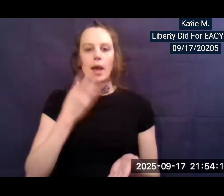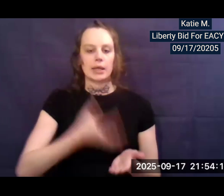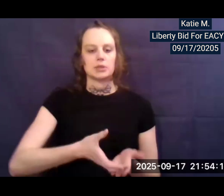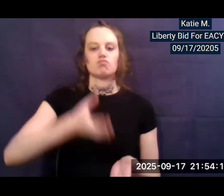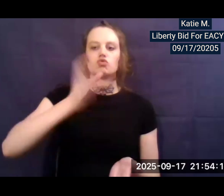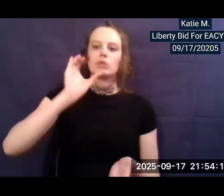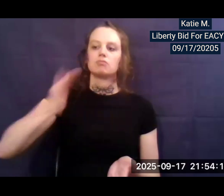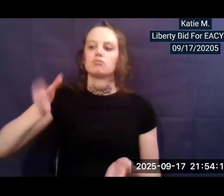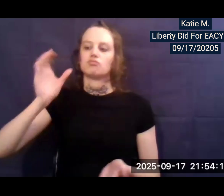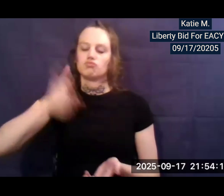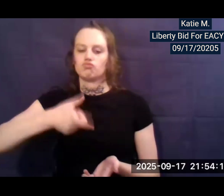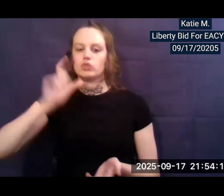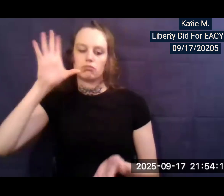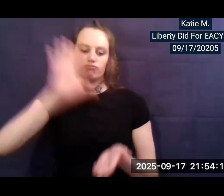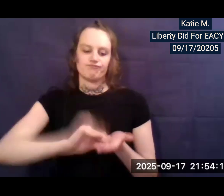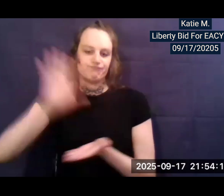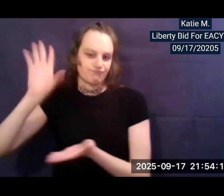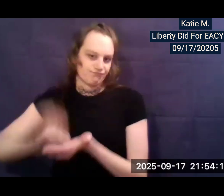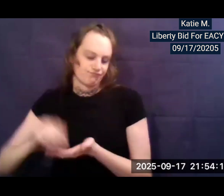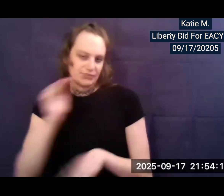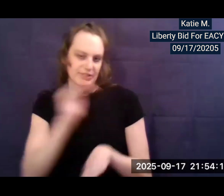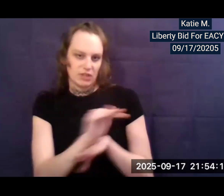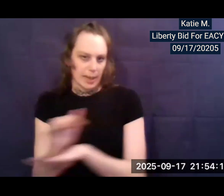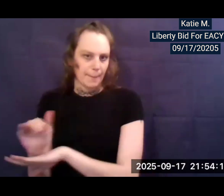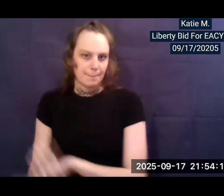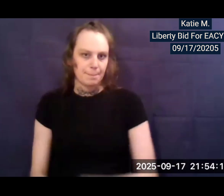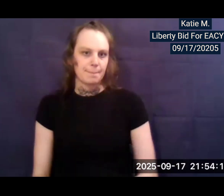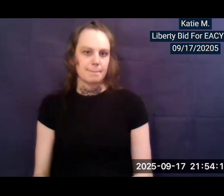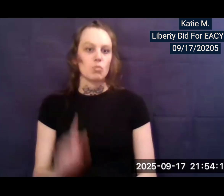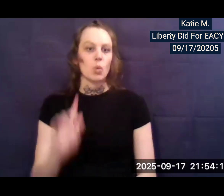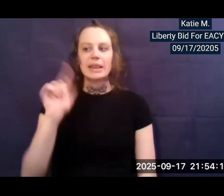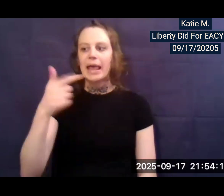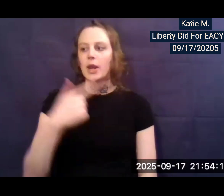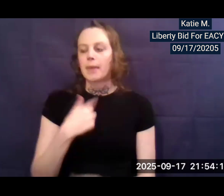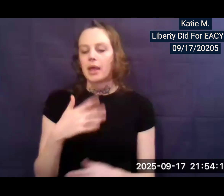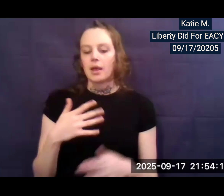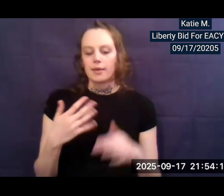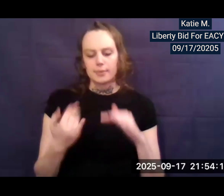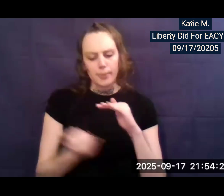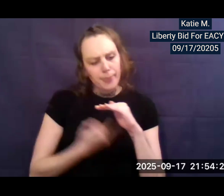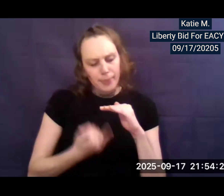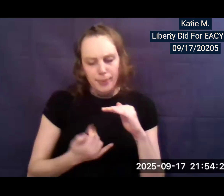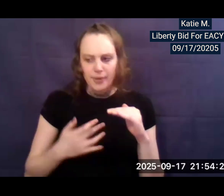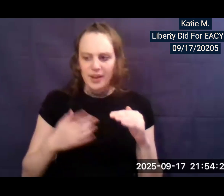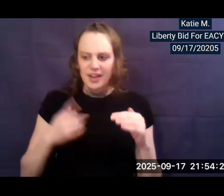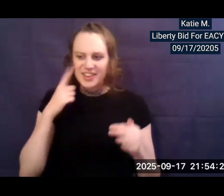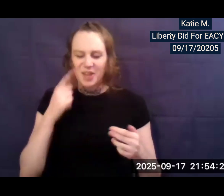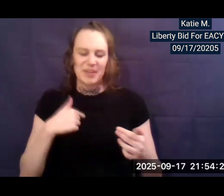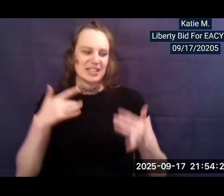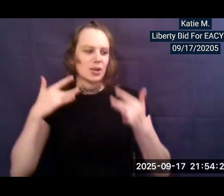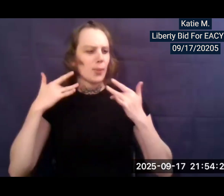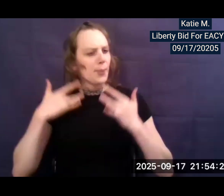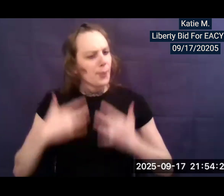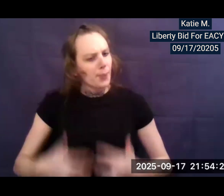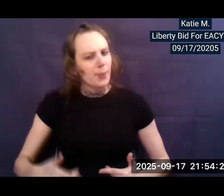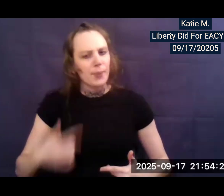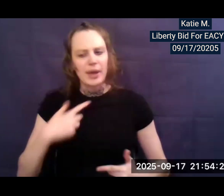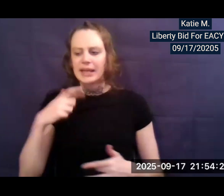eventually it was just I was just very isolated. I thought I was depressed. I thought I just needed to get on medication for depression. And that would